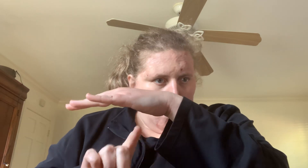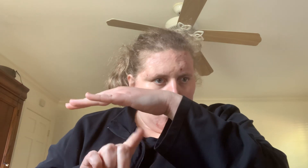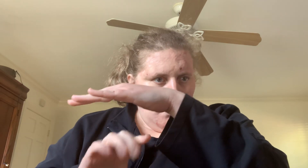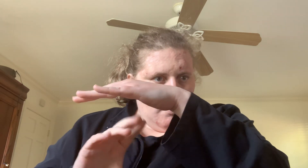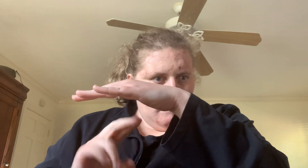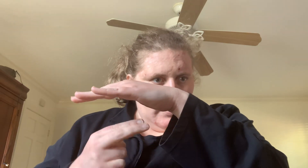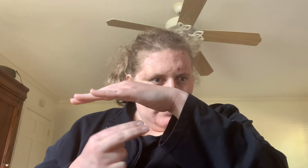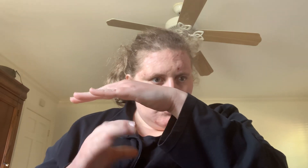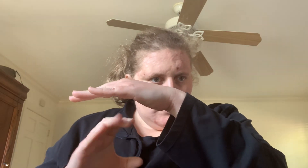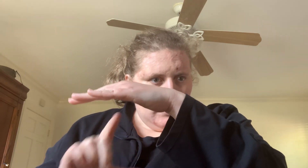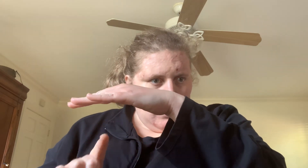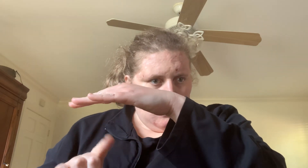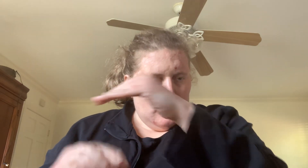which will give us